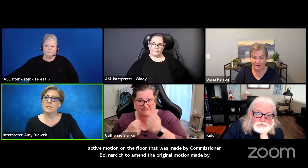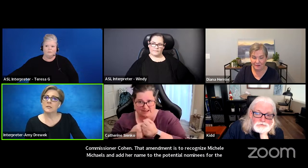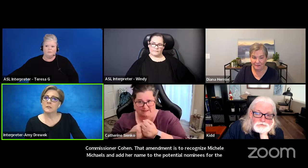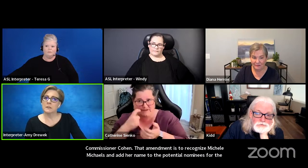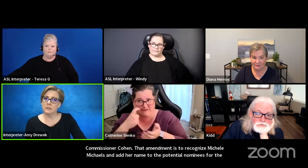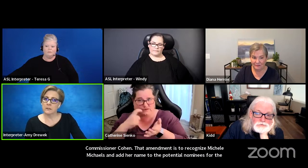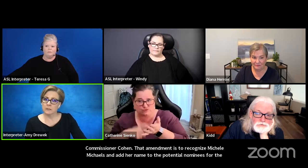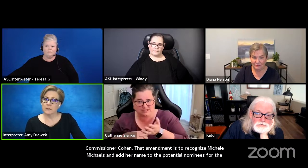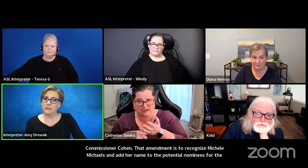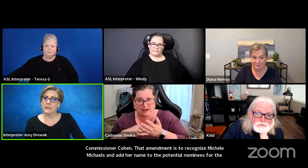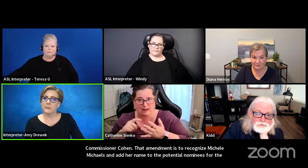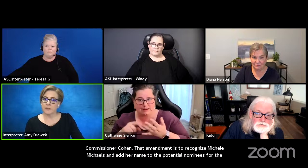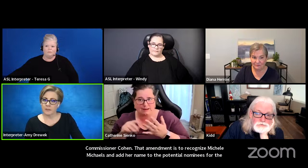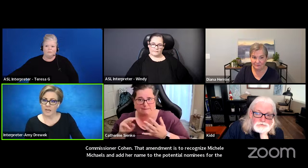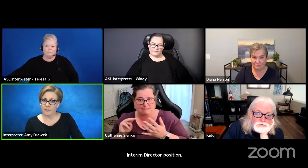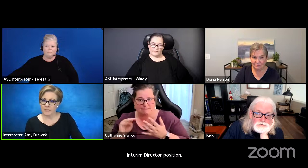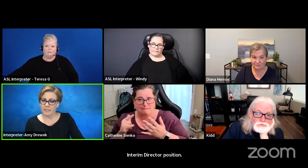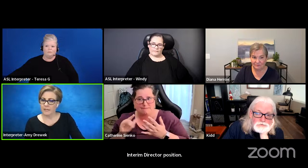motion.